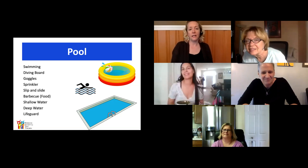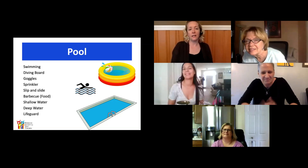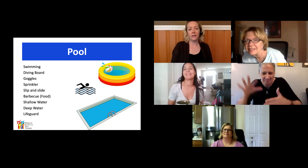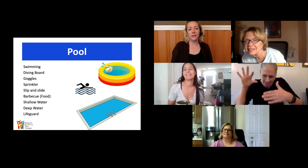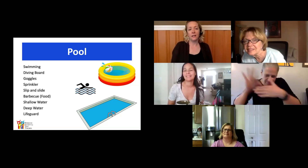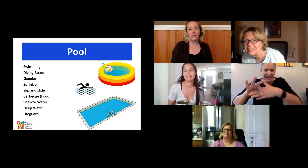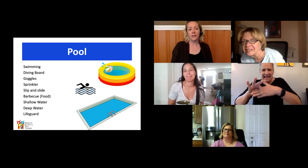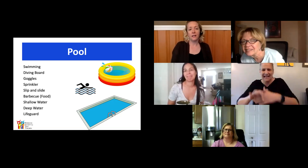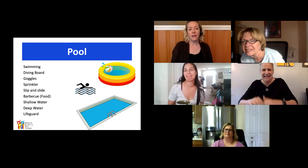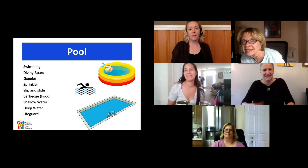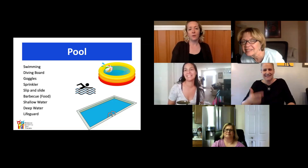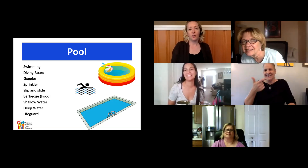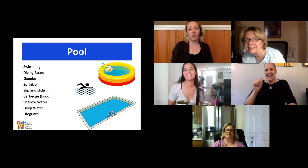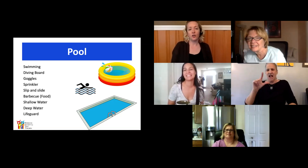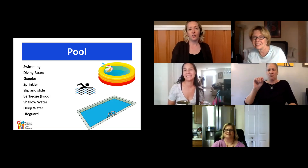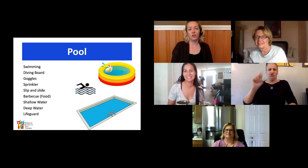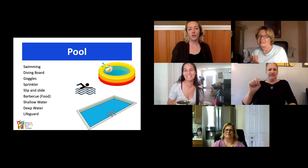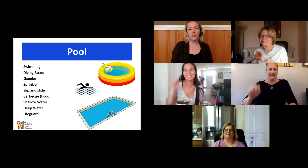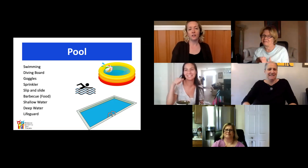hamburgers, hot dogs, meat.